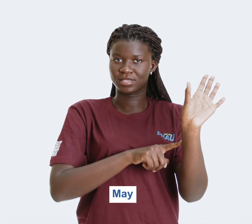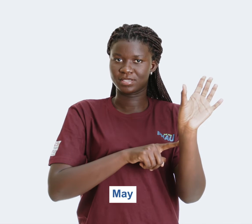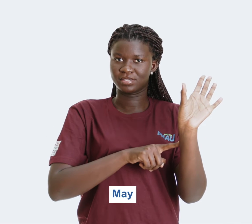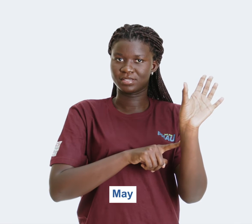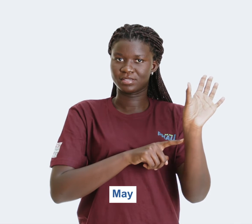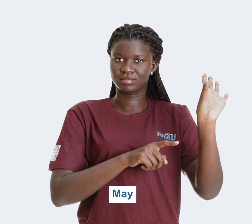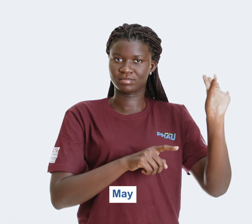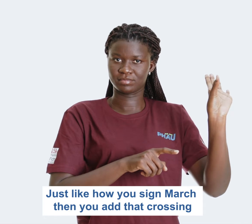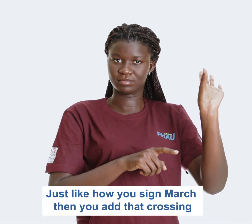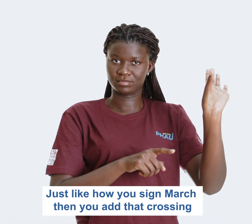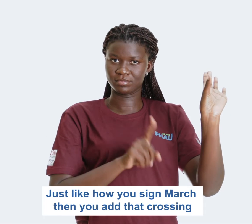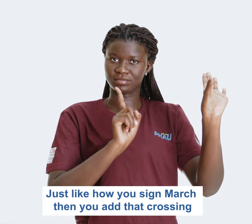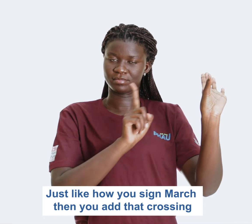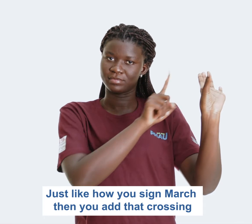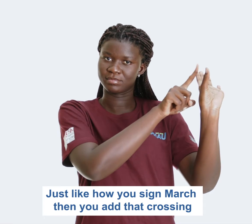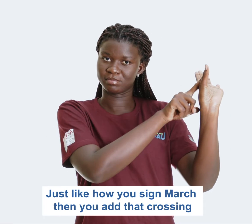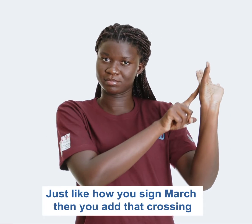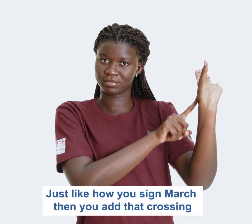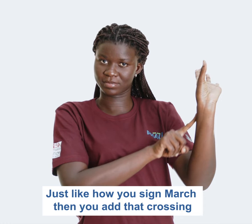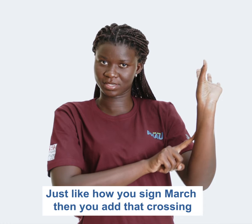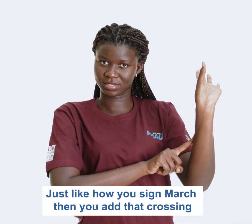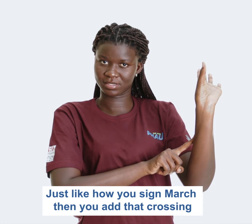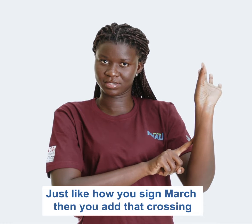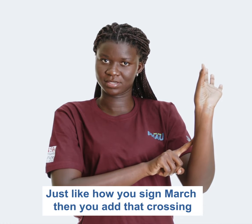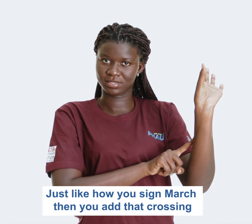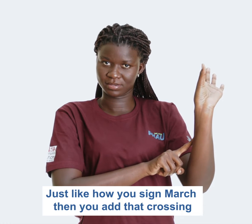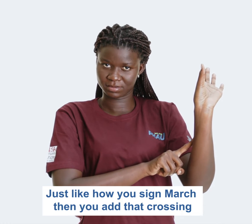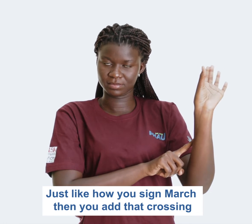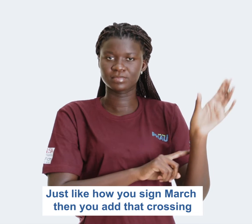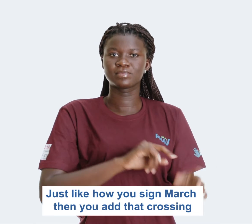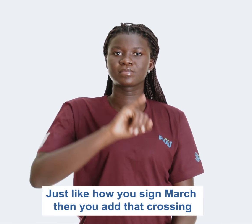May, just like how you sign March and then you add that crossing,